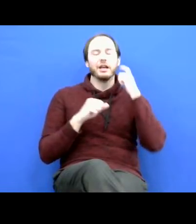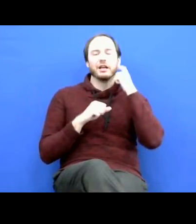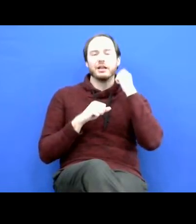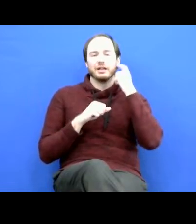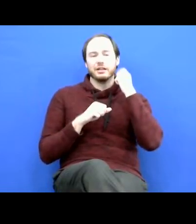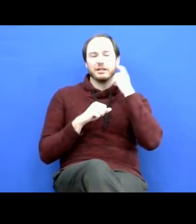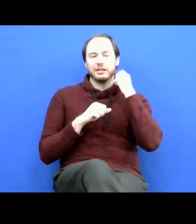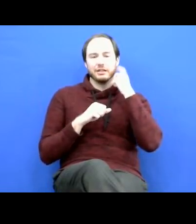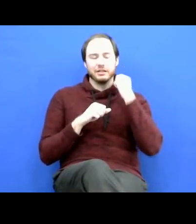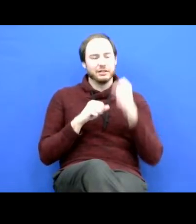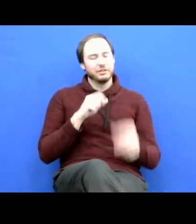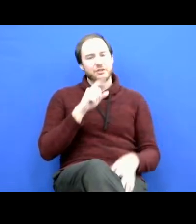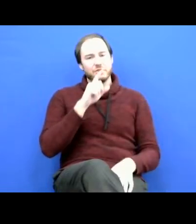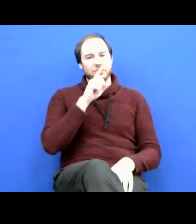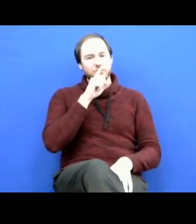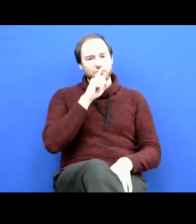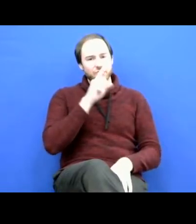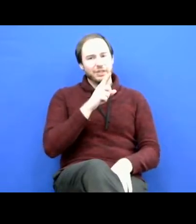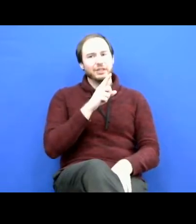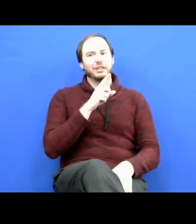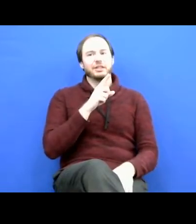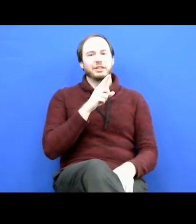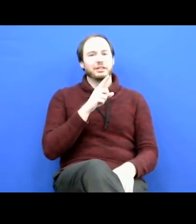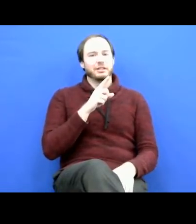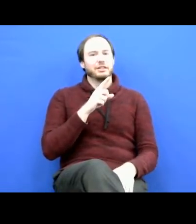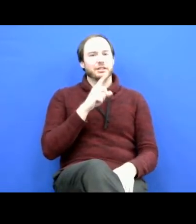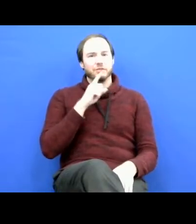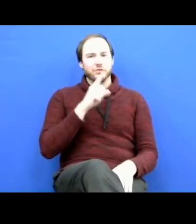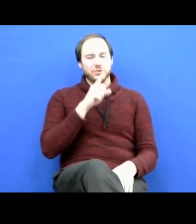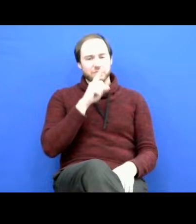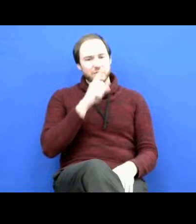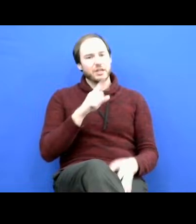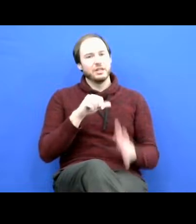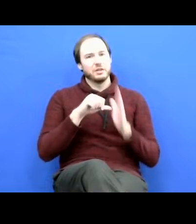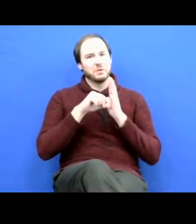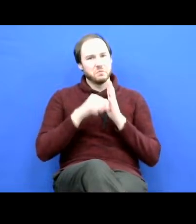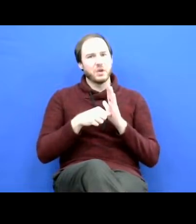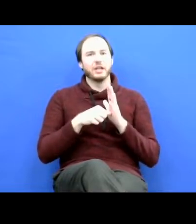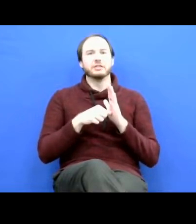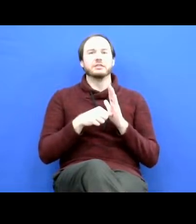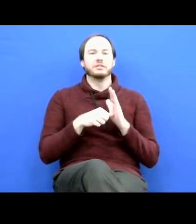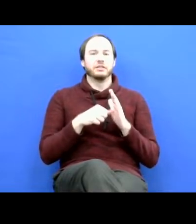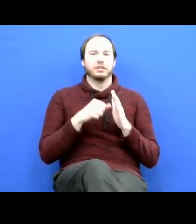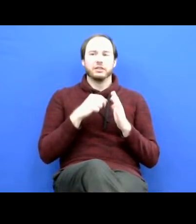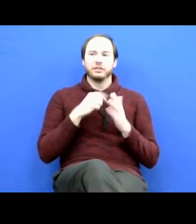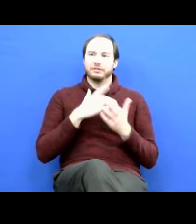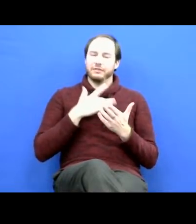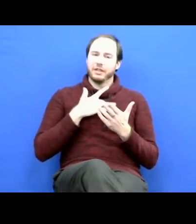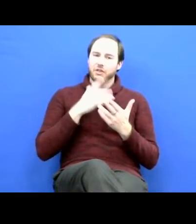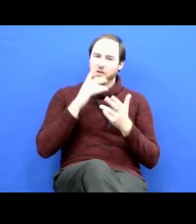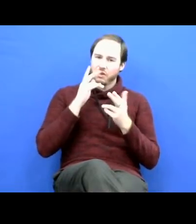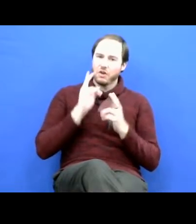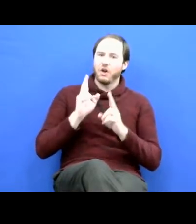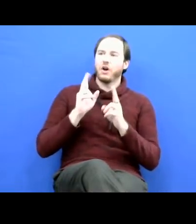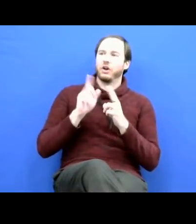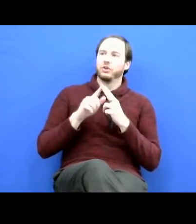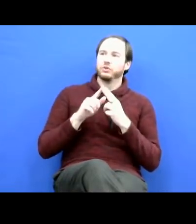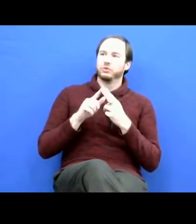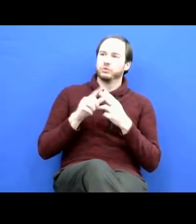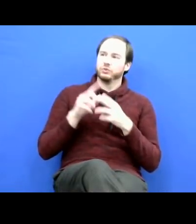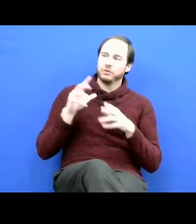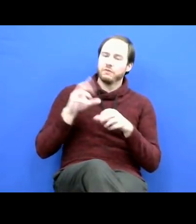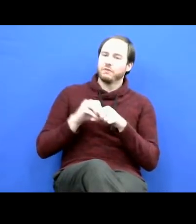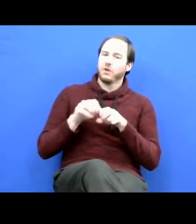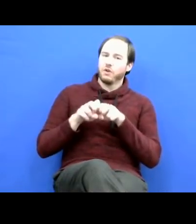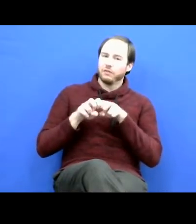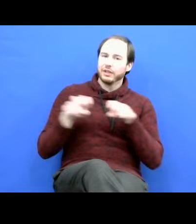It was just so impressive, and I was just so honored to serve in this